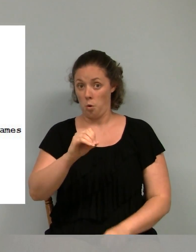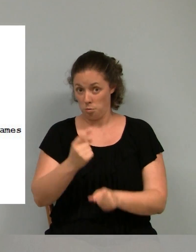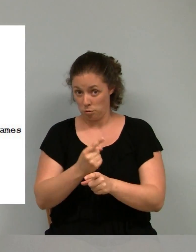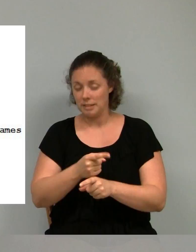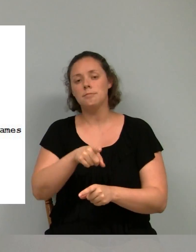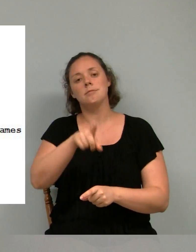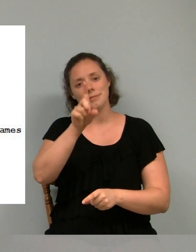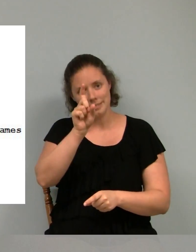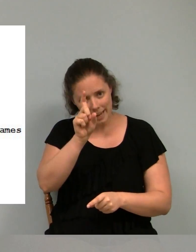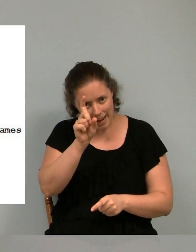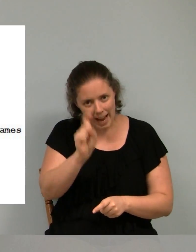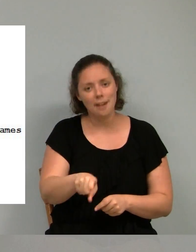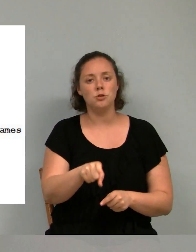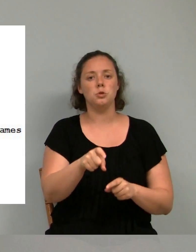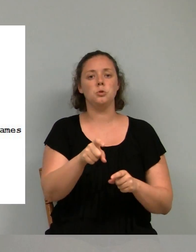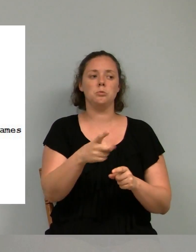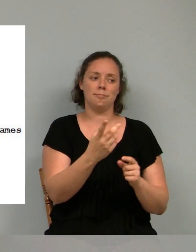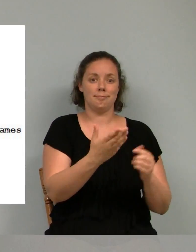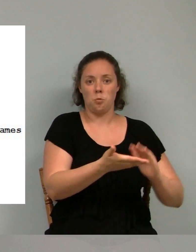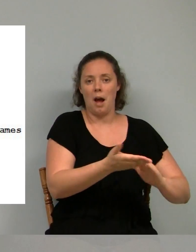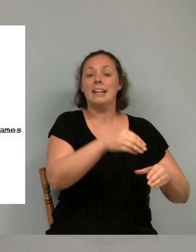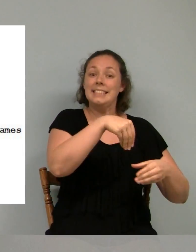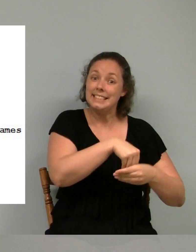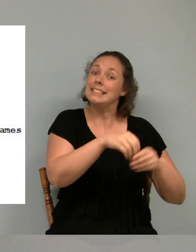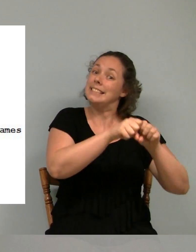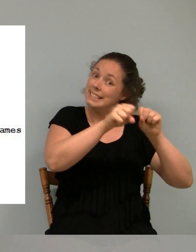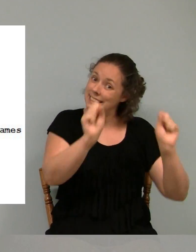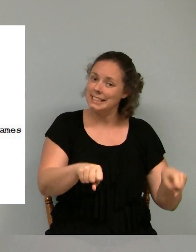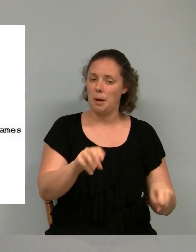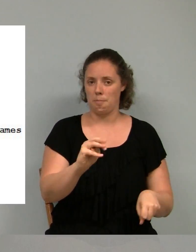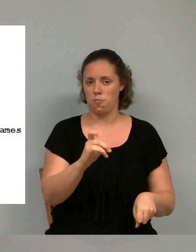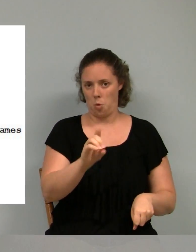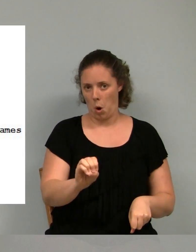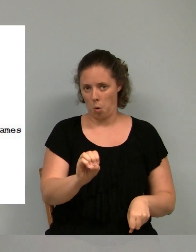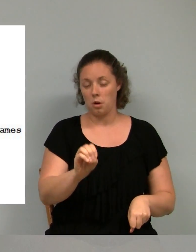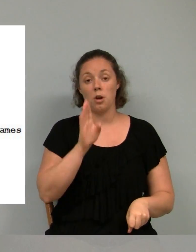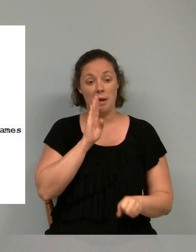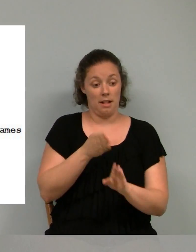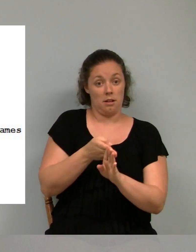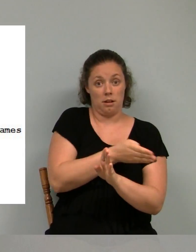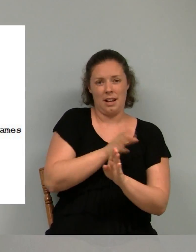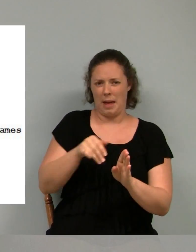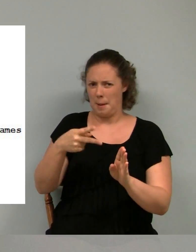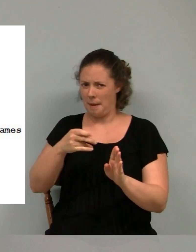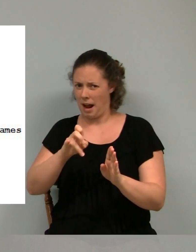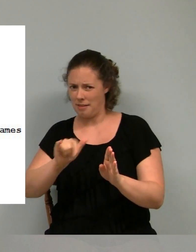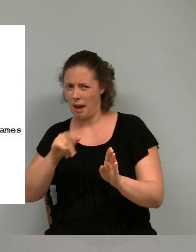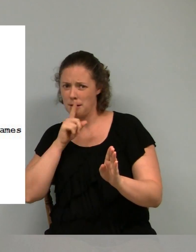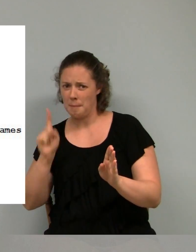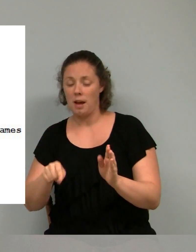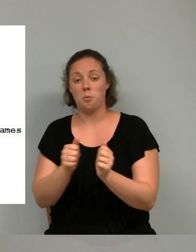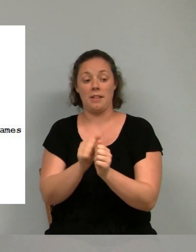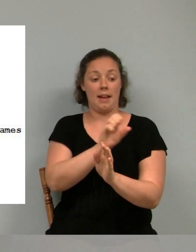be executed in system mode, so we'll proceed the Python command with